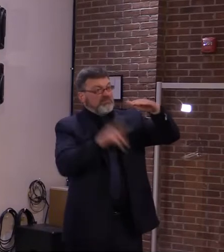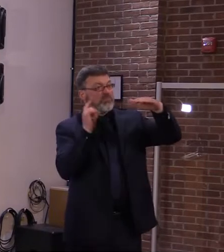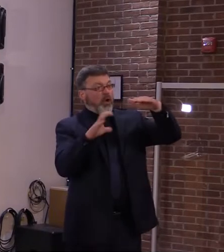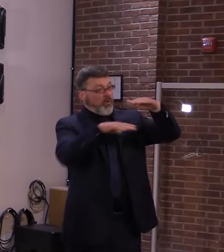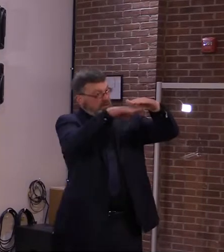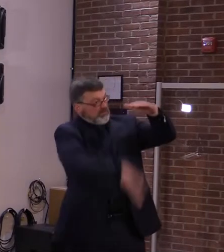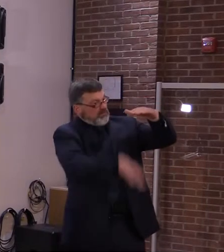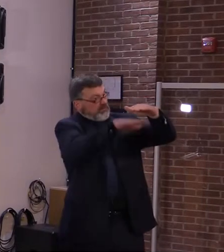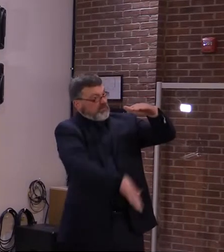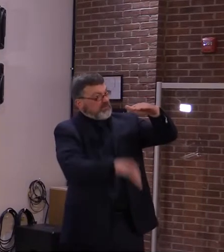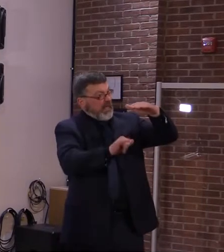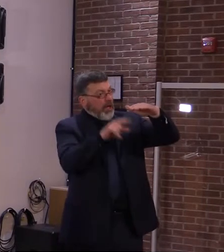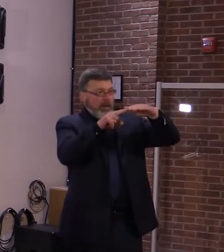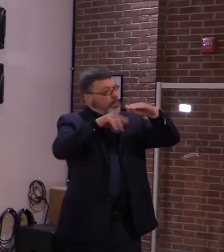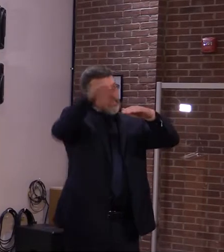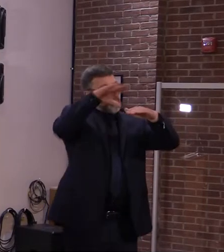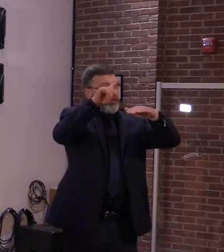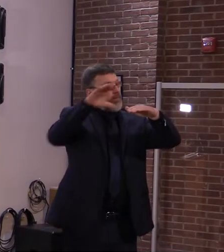past 2 weeks.